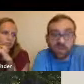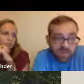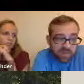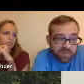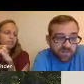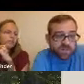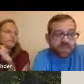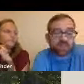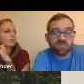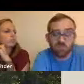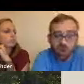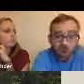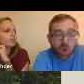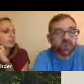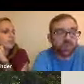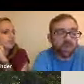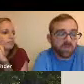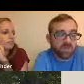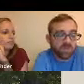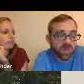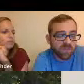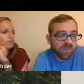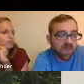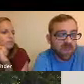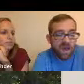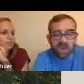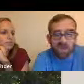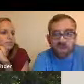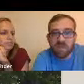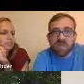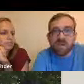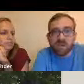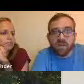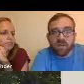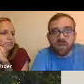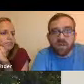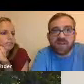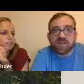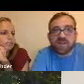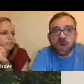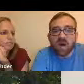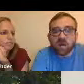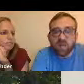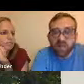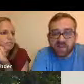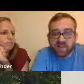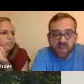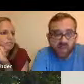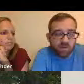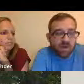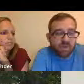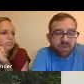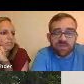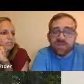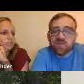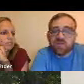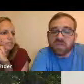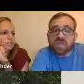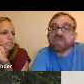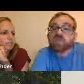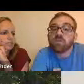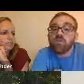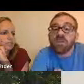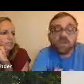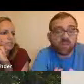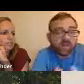missing holidays that you've, you know, always spent with your family, that takes a while, and that takes a while to process. And eventually it